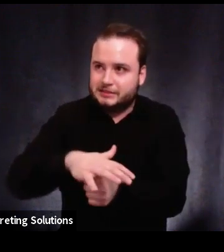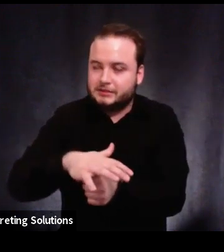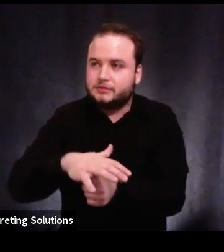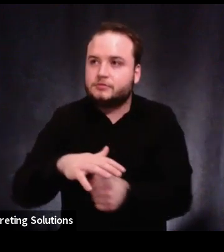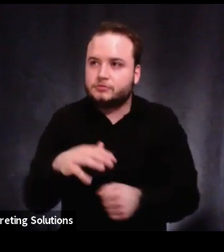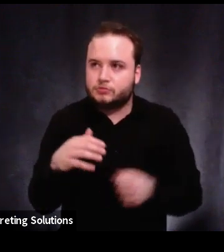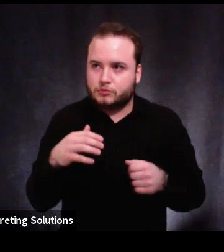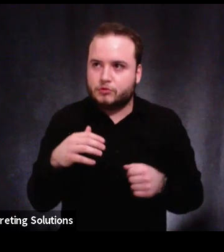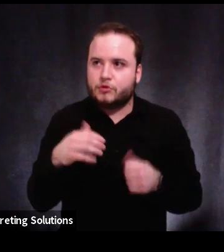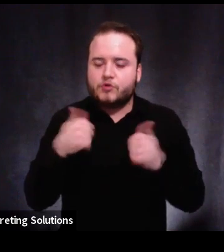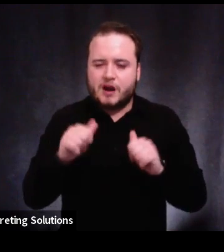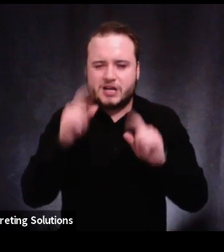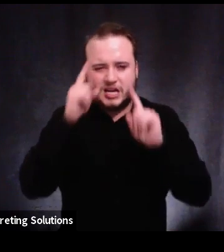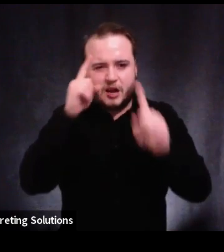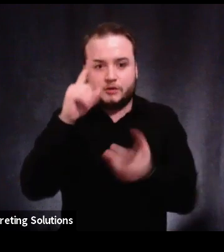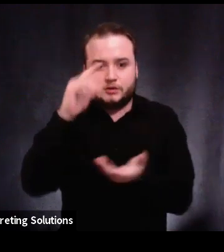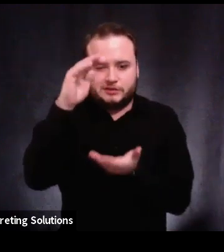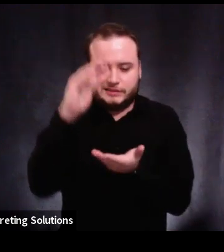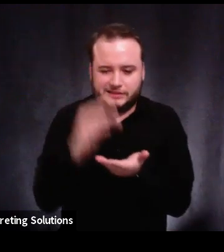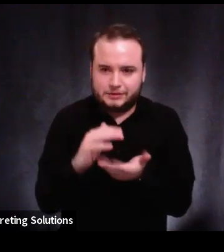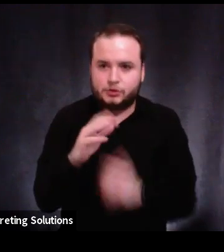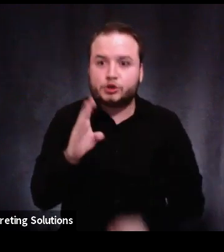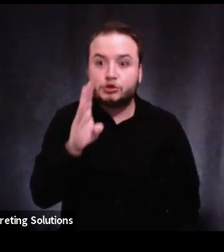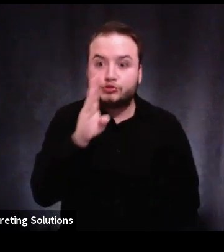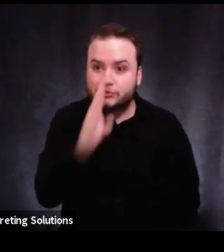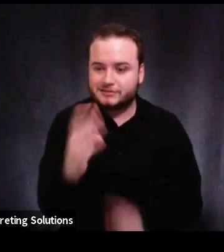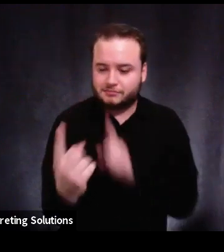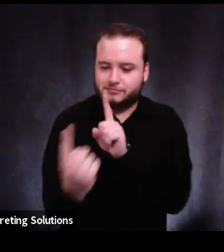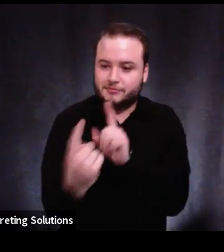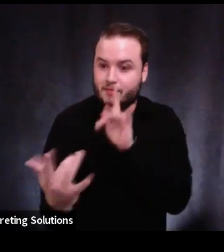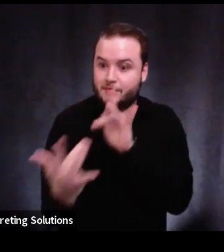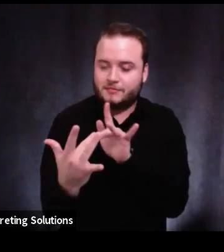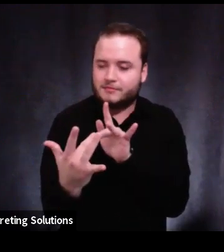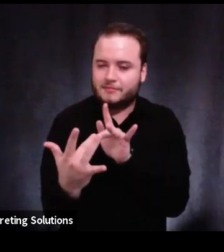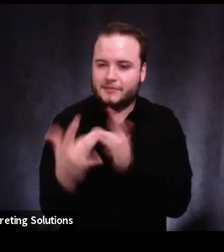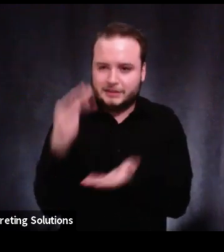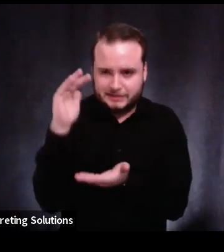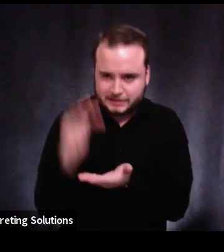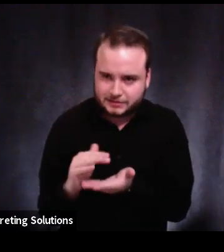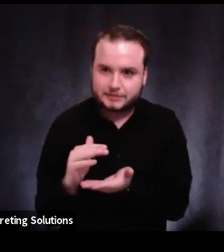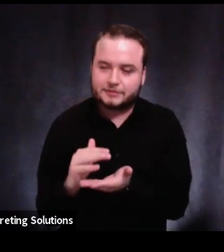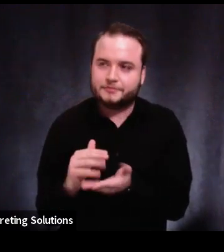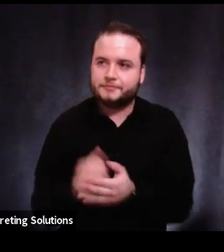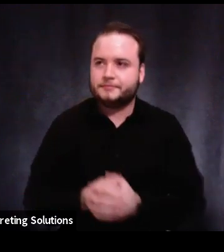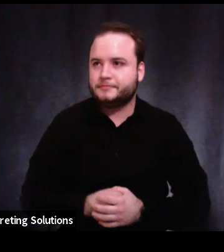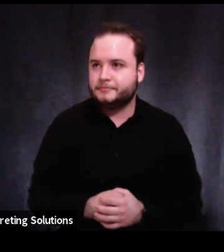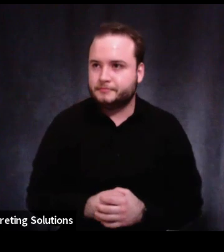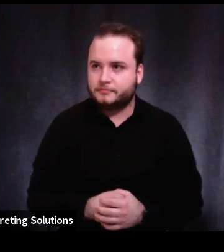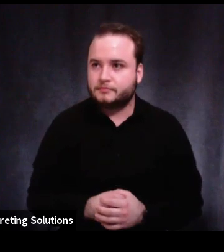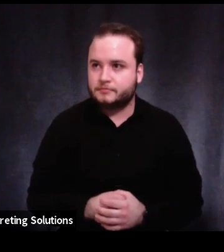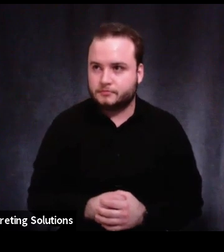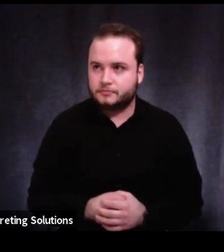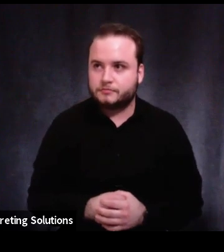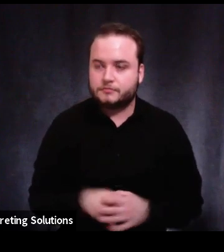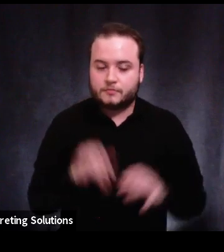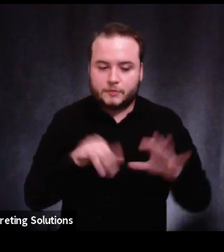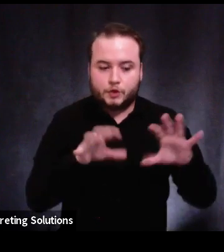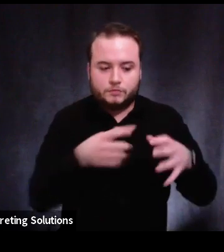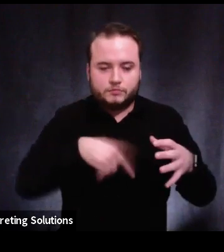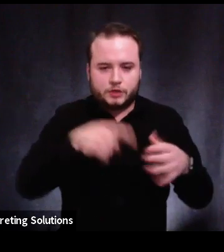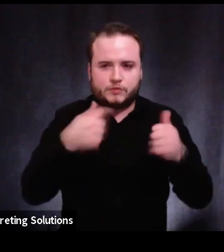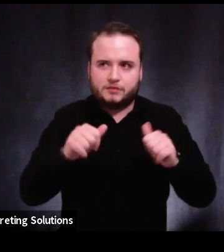close contact, which we define as kind of contact within 6 feet for